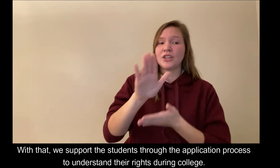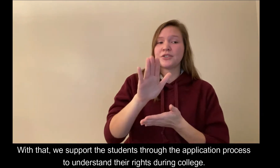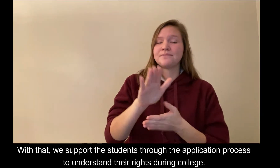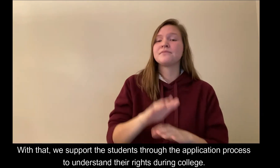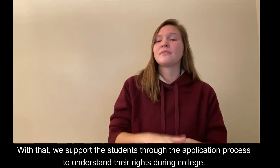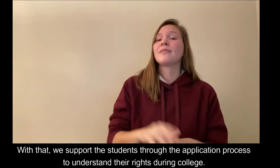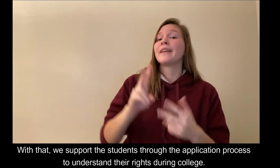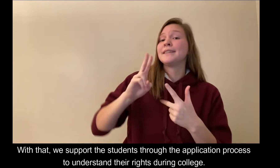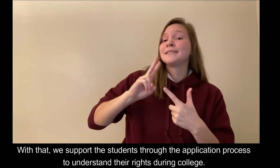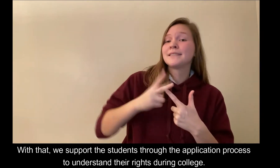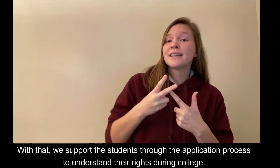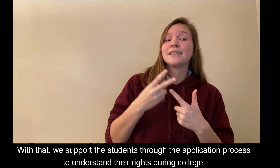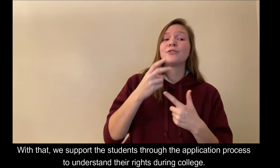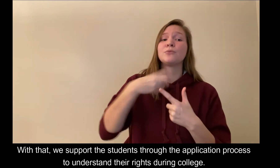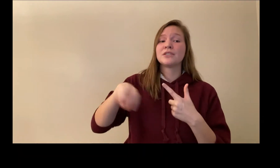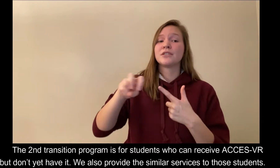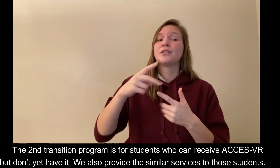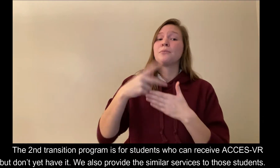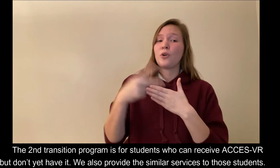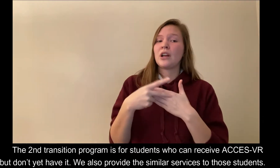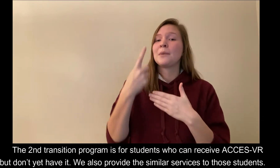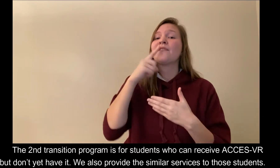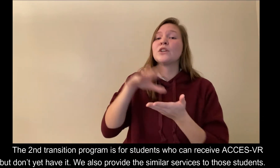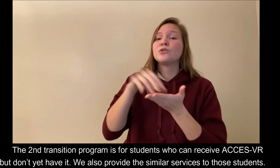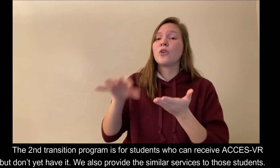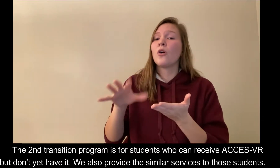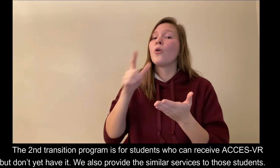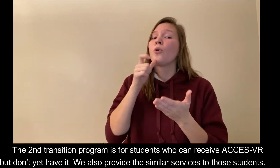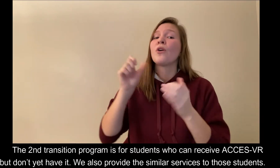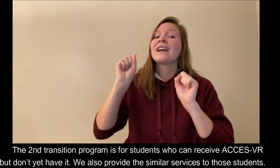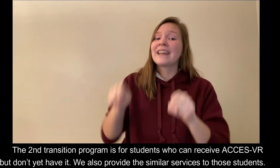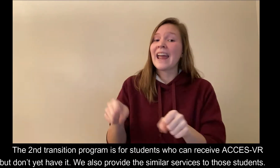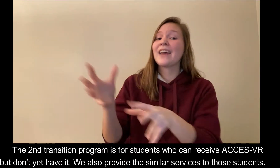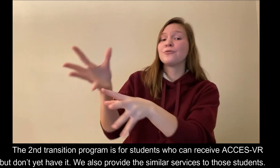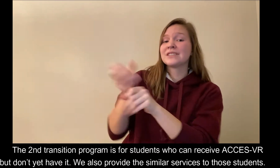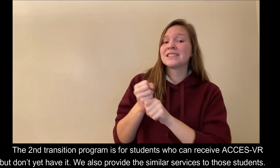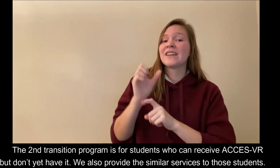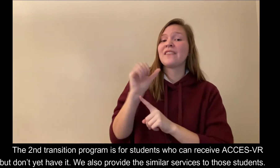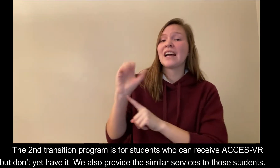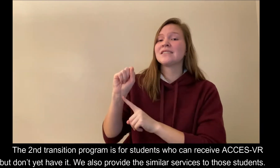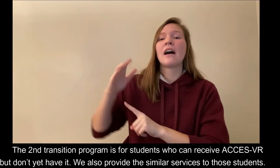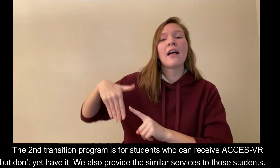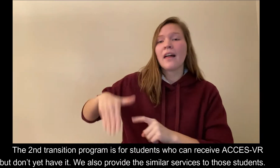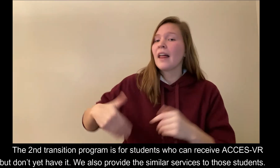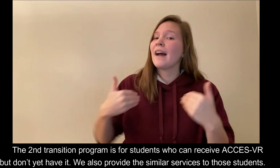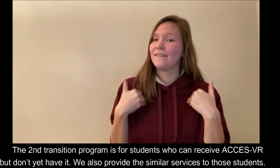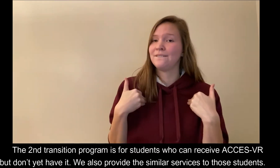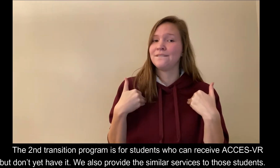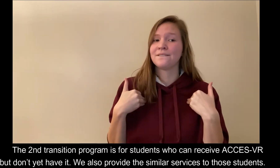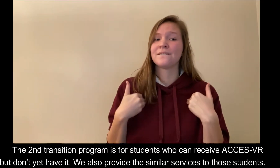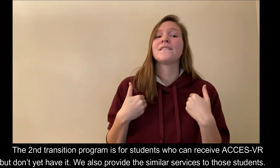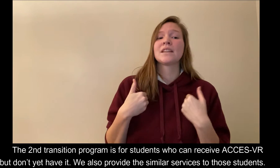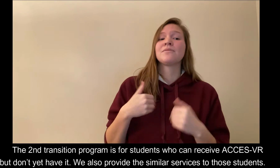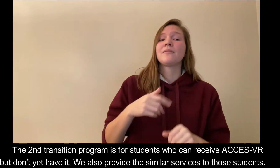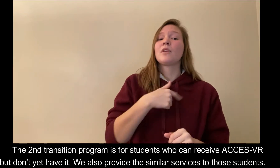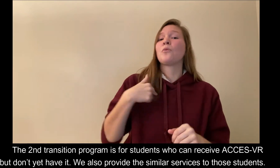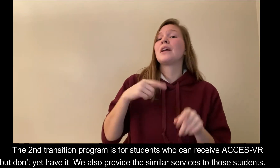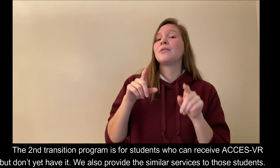rights during college. The second transition program is for students who can receive Access VR but don't yet have